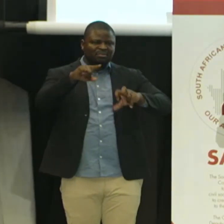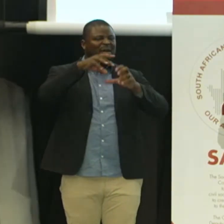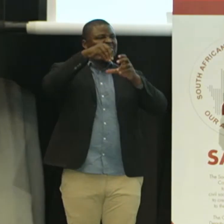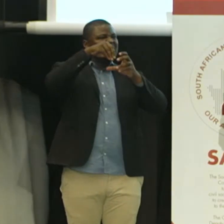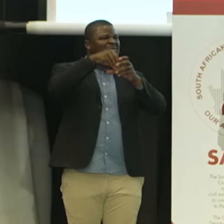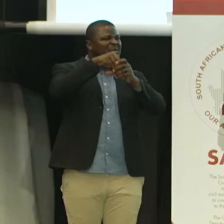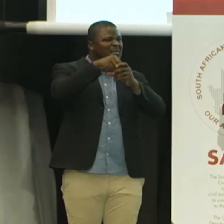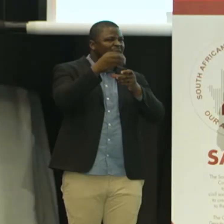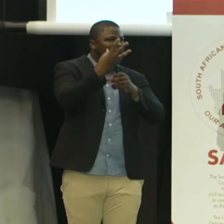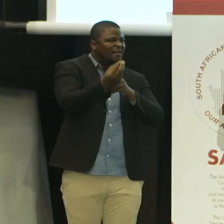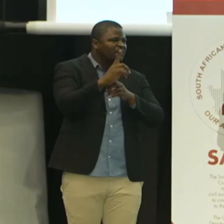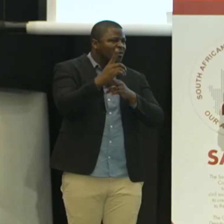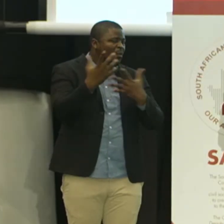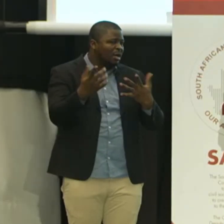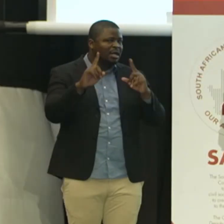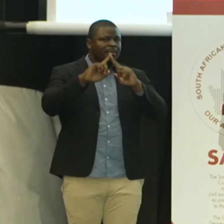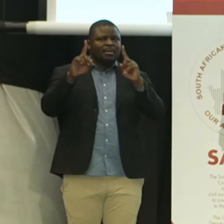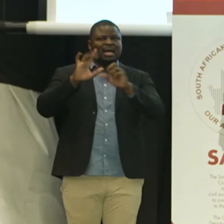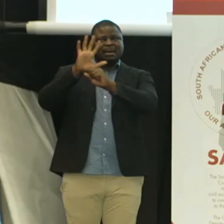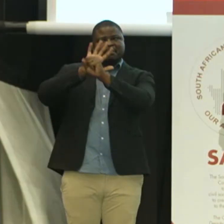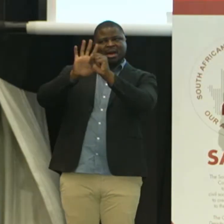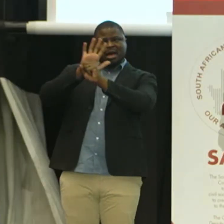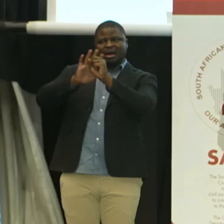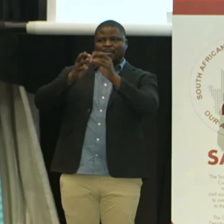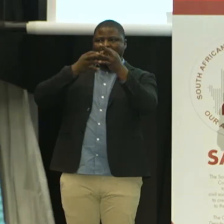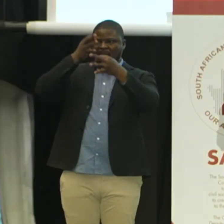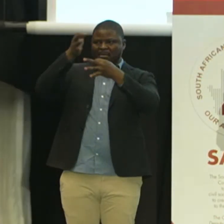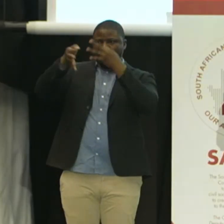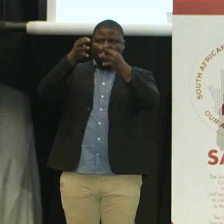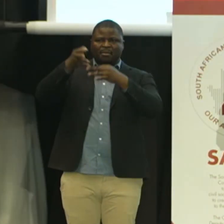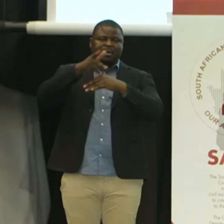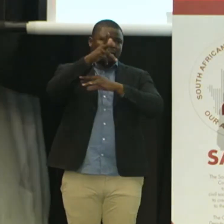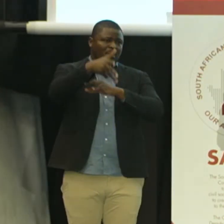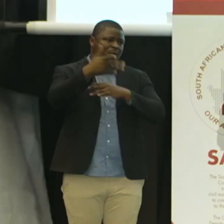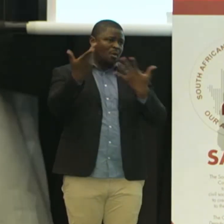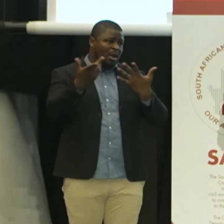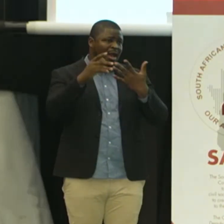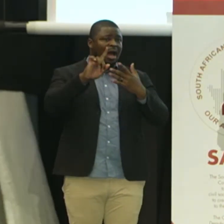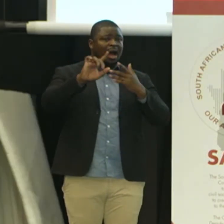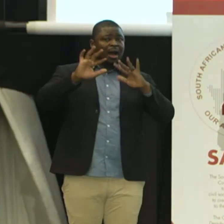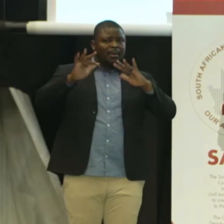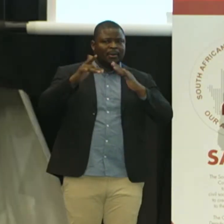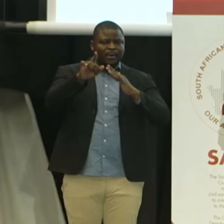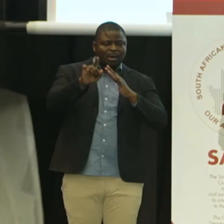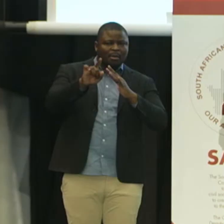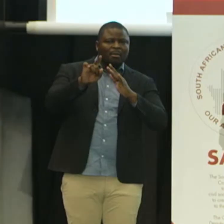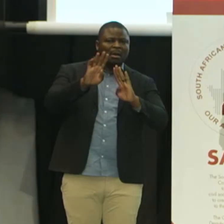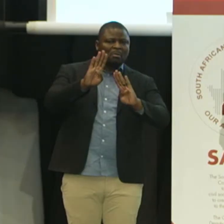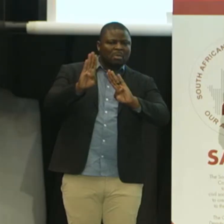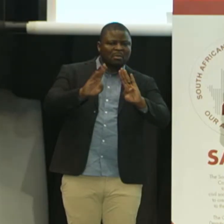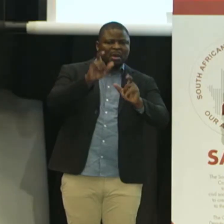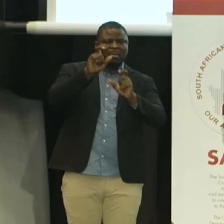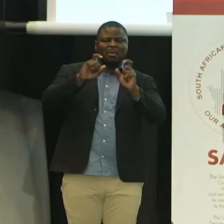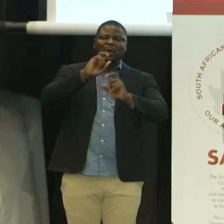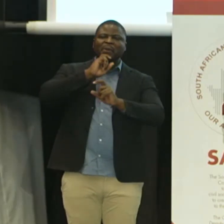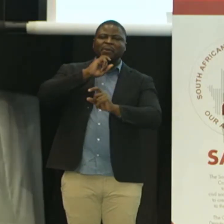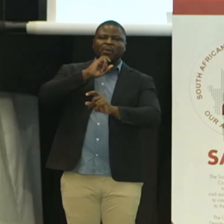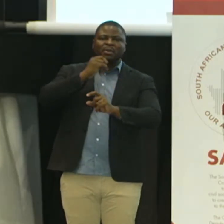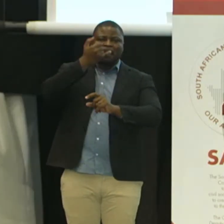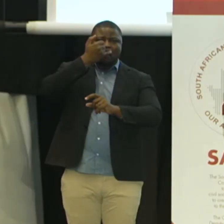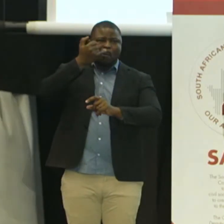bit of a background about what this biobehavioral survey in people who inject drugs is.